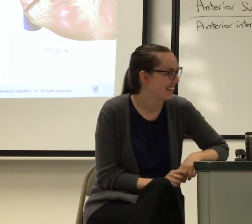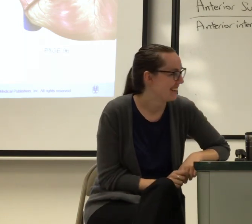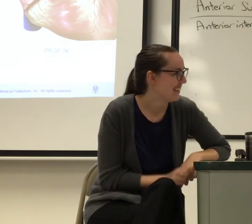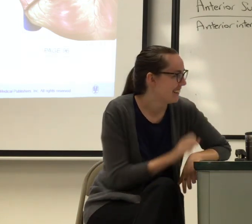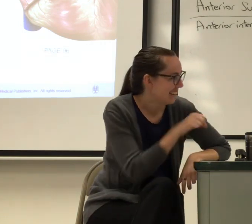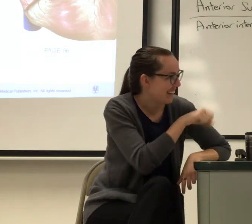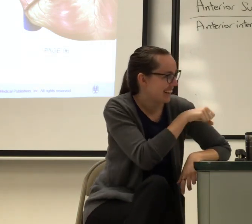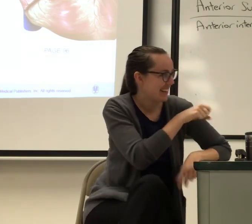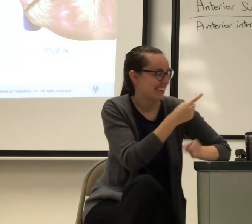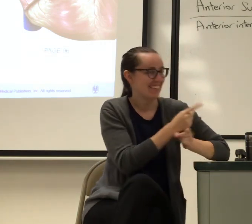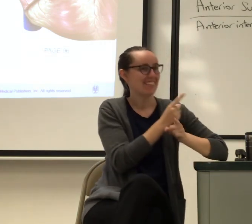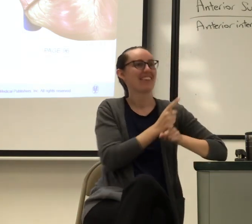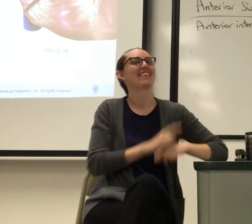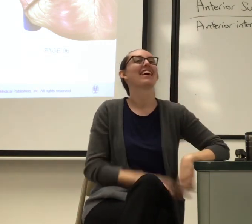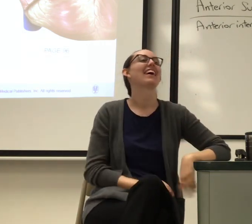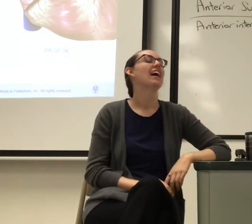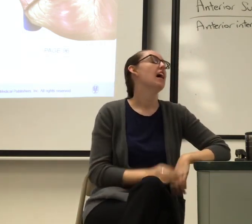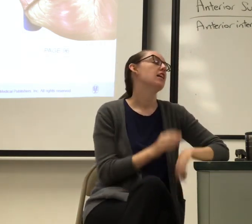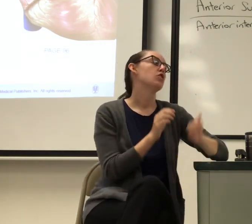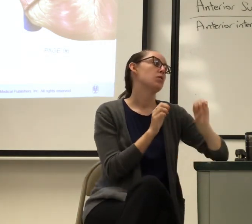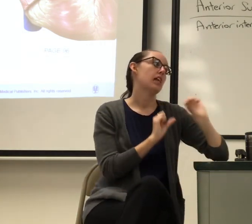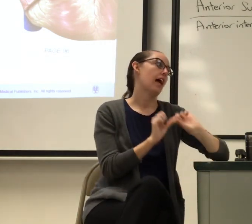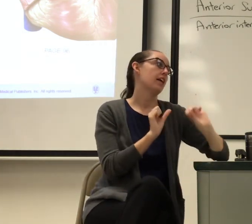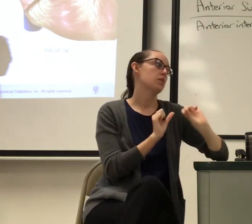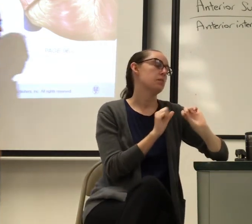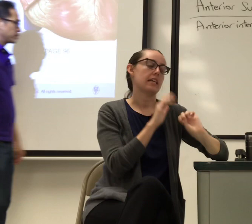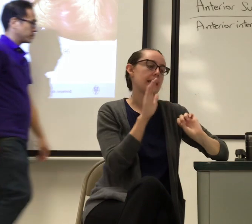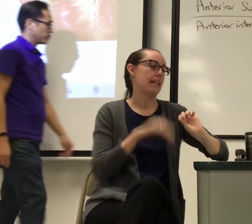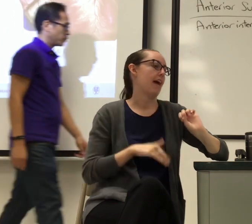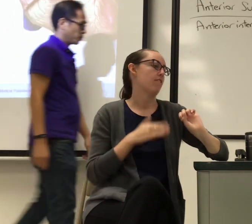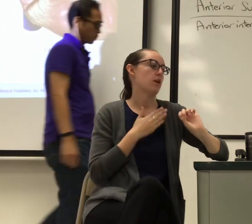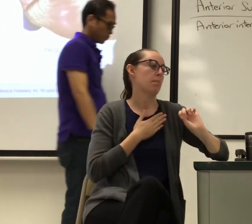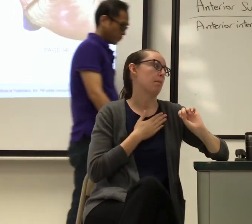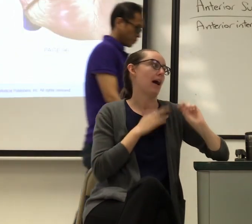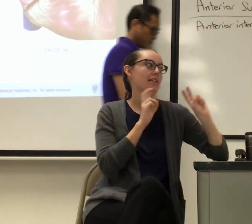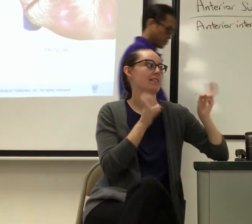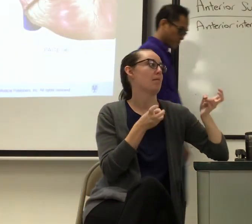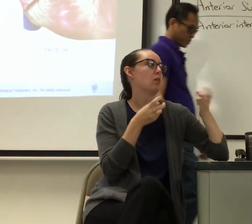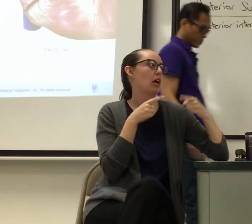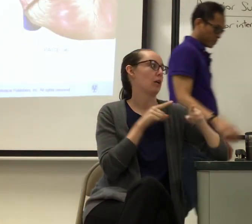Yeah. Yeah, they say that that bridge.